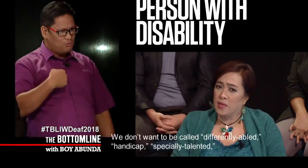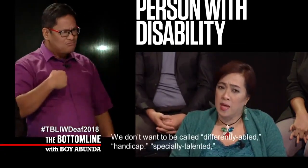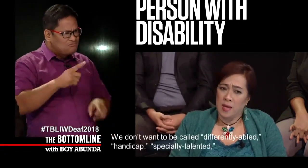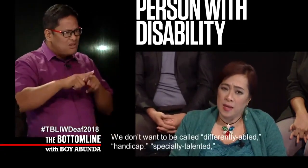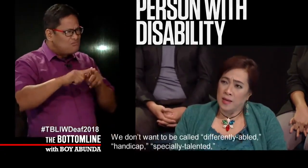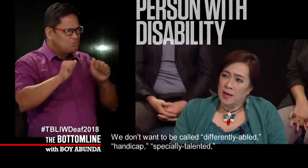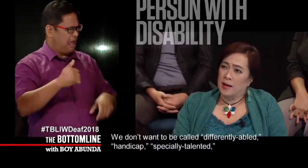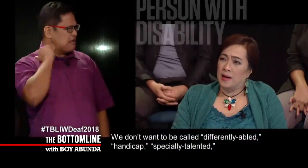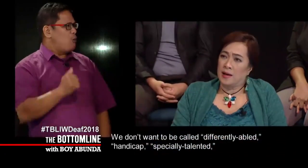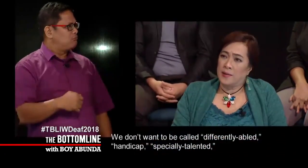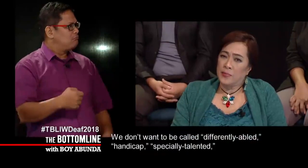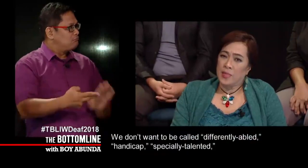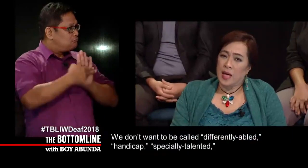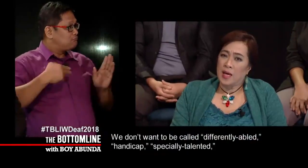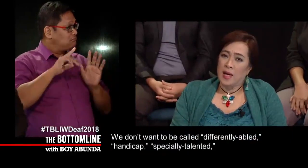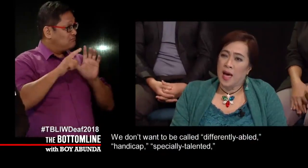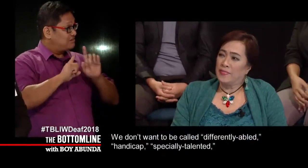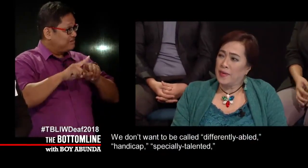abled,